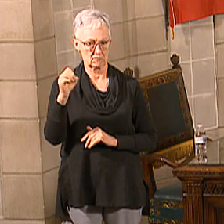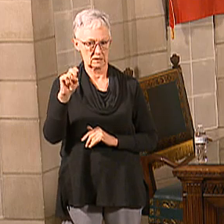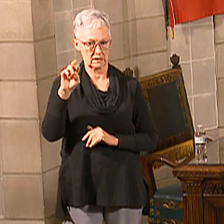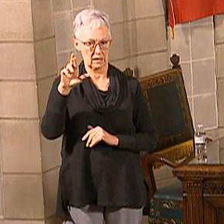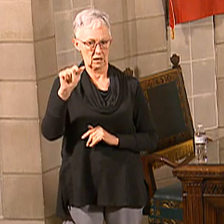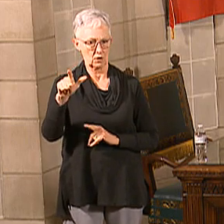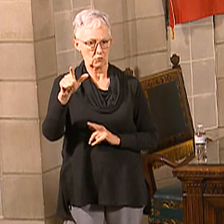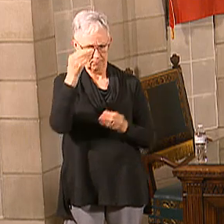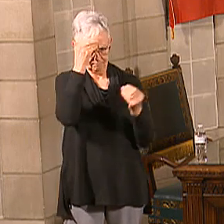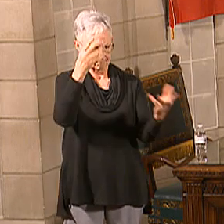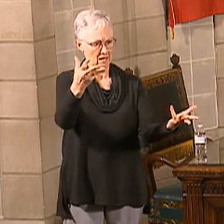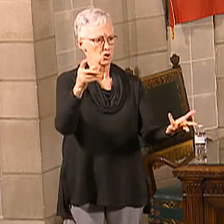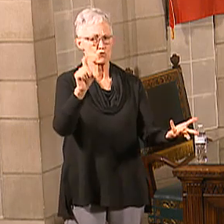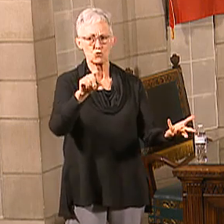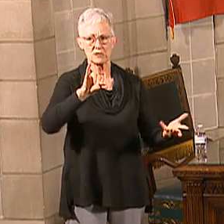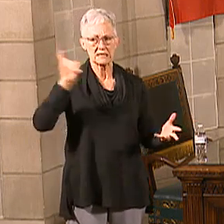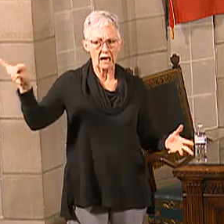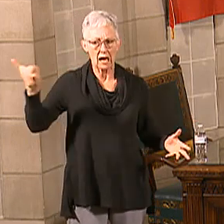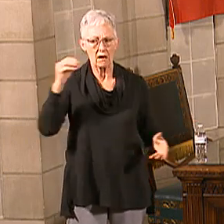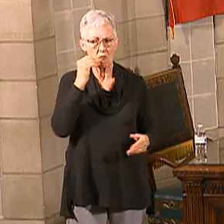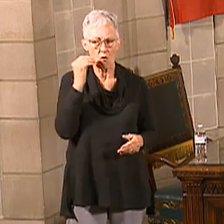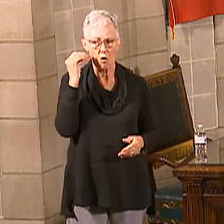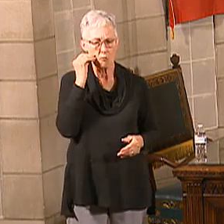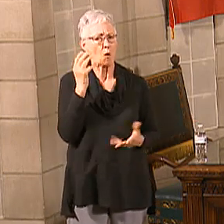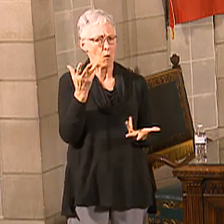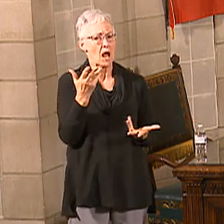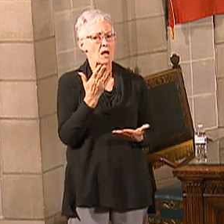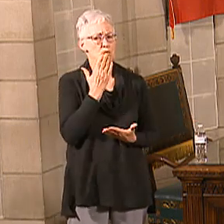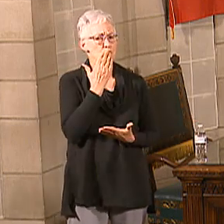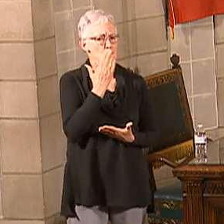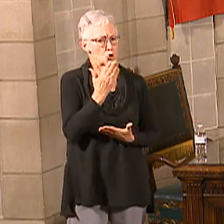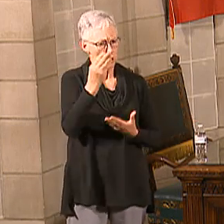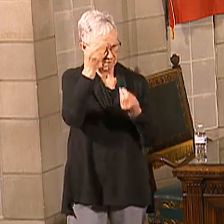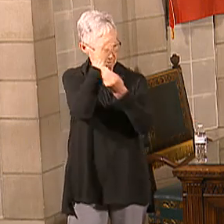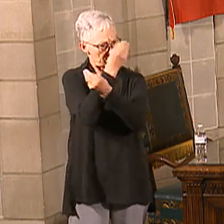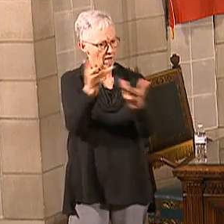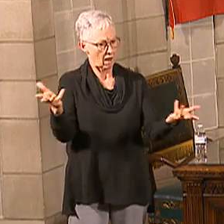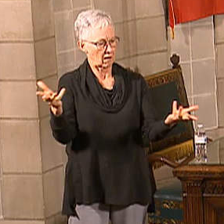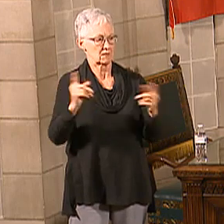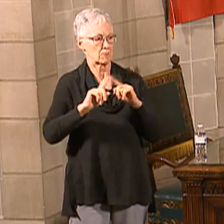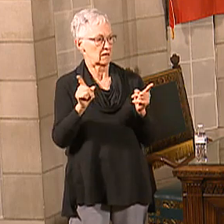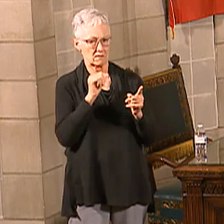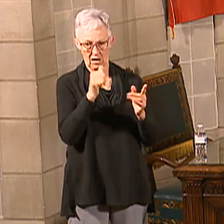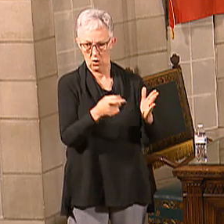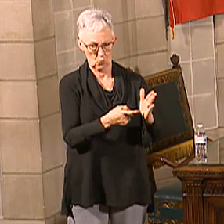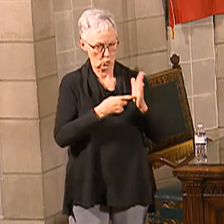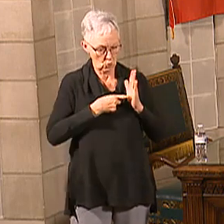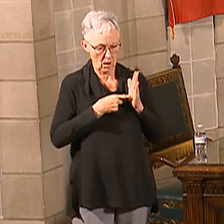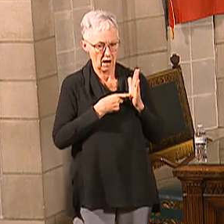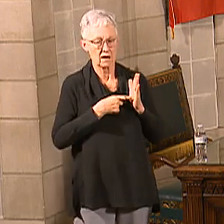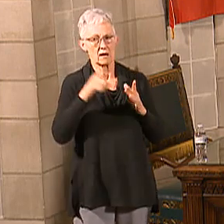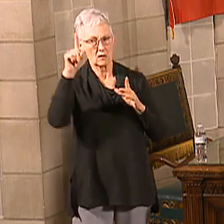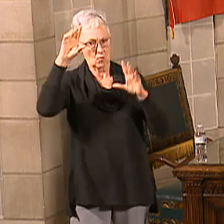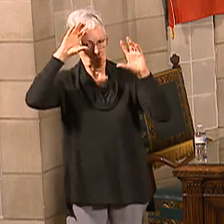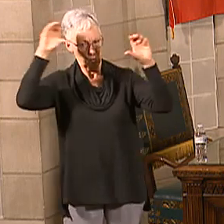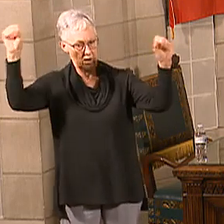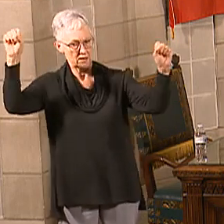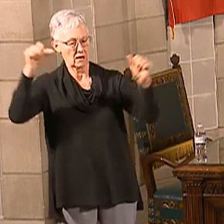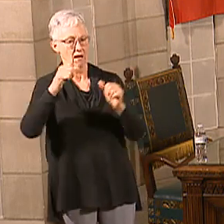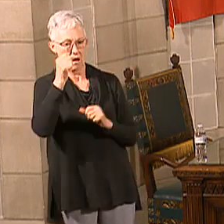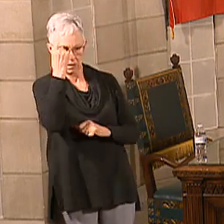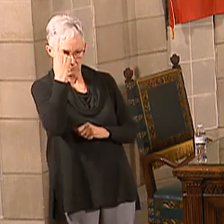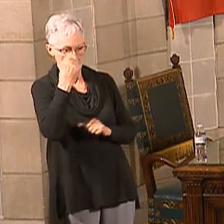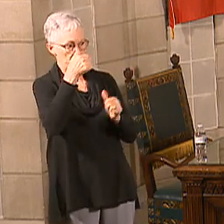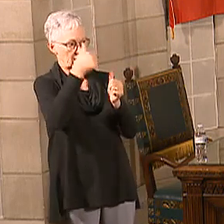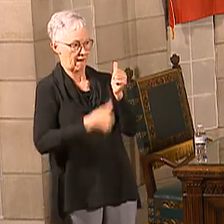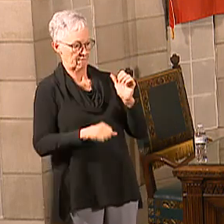not a mandatory lockdown because the President himself has said he understands that all states are different and that this is an emergency